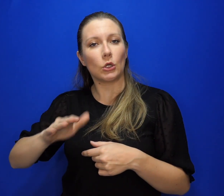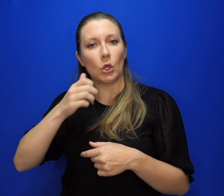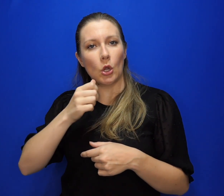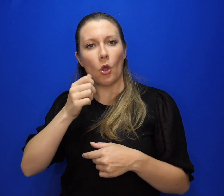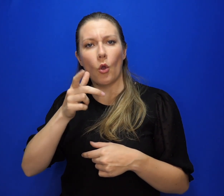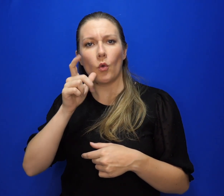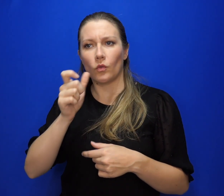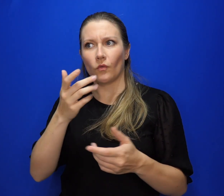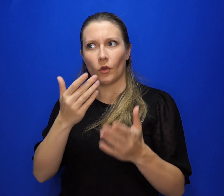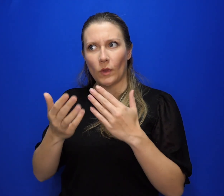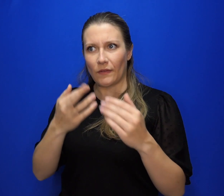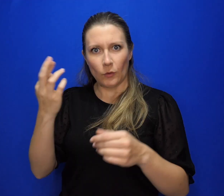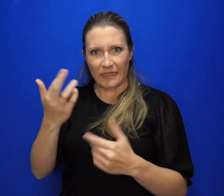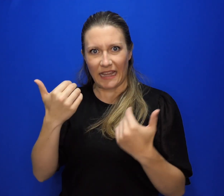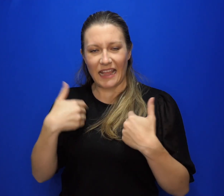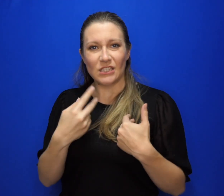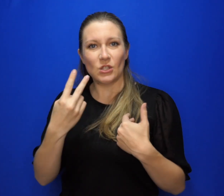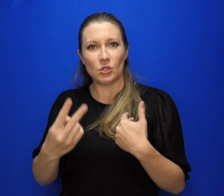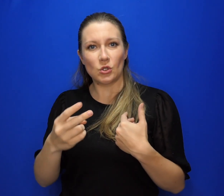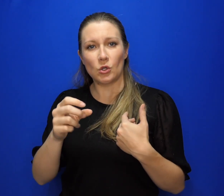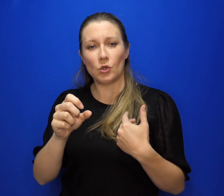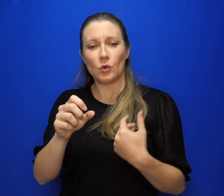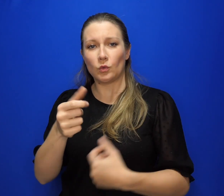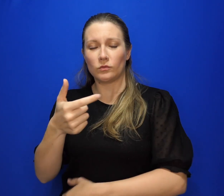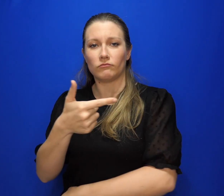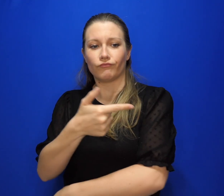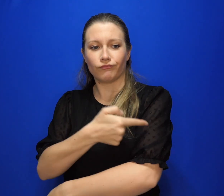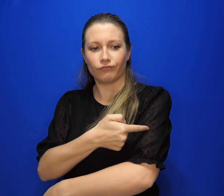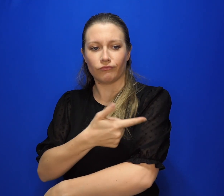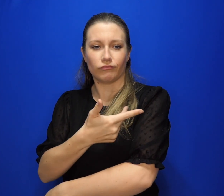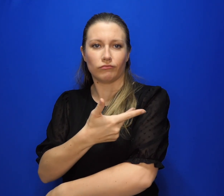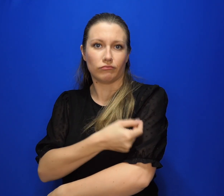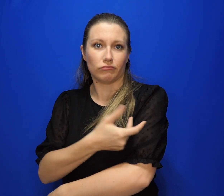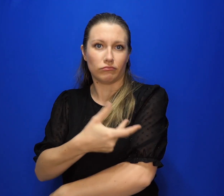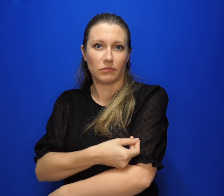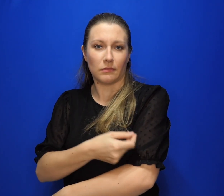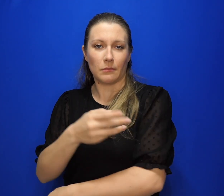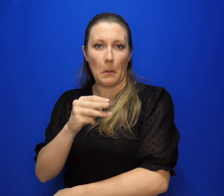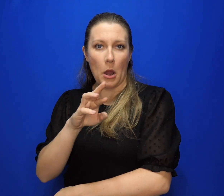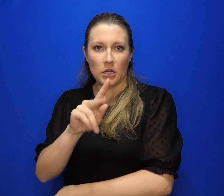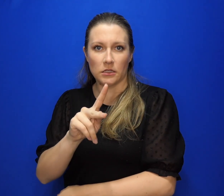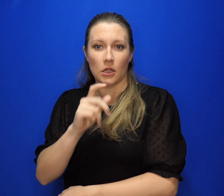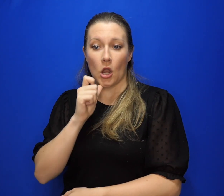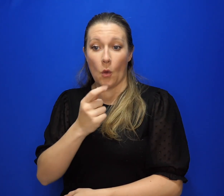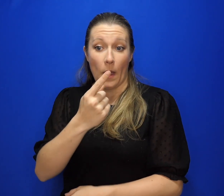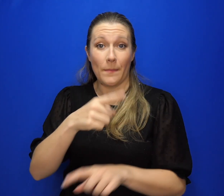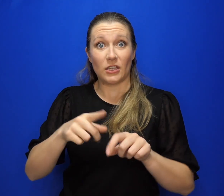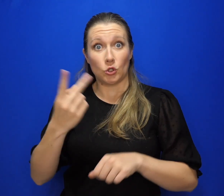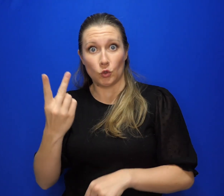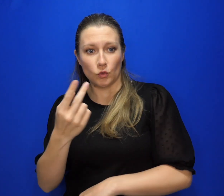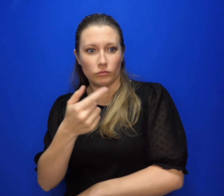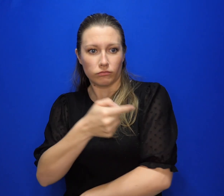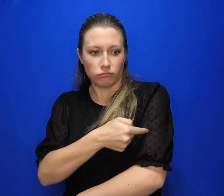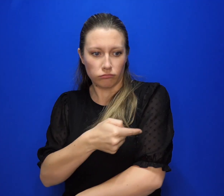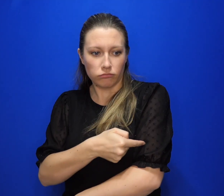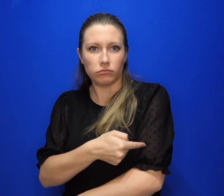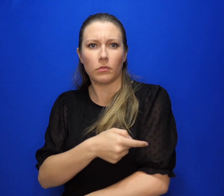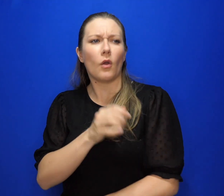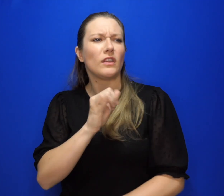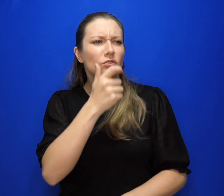little girl who, for some reason, has 2 syringe marks in her instead of 1. Like it just happened. It's interesting, too, that she could